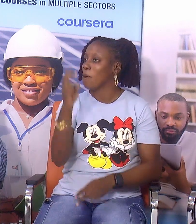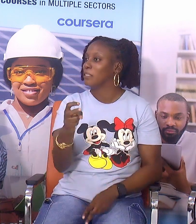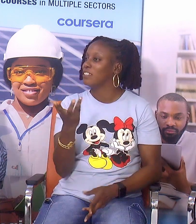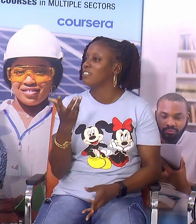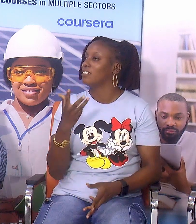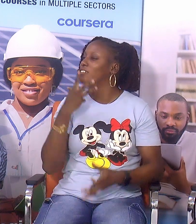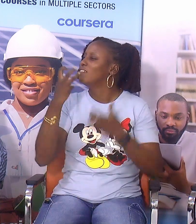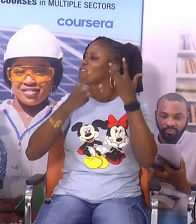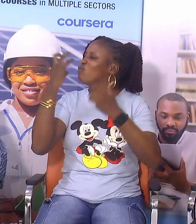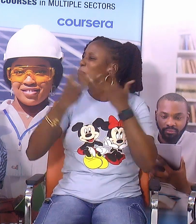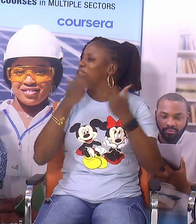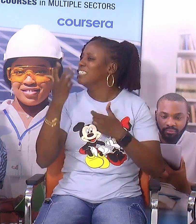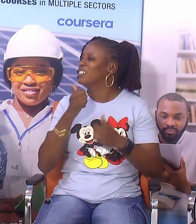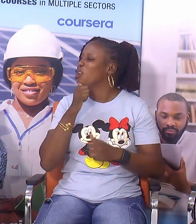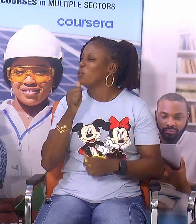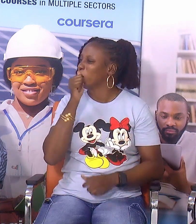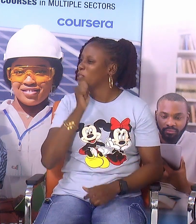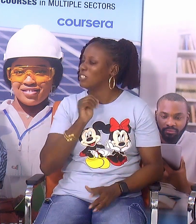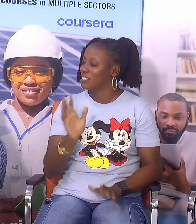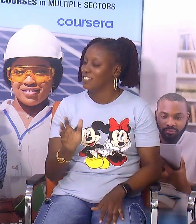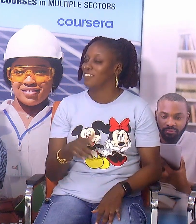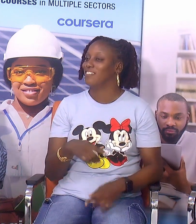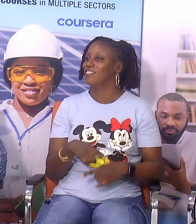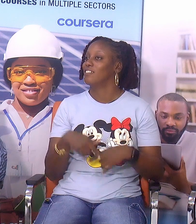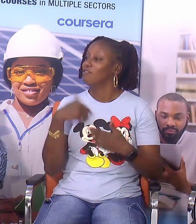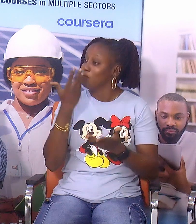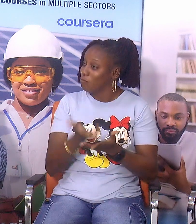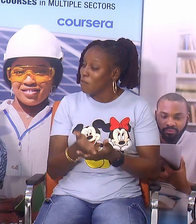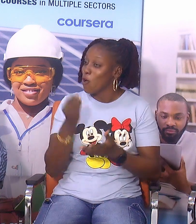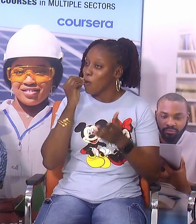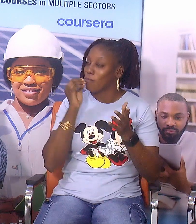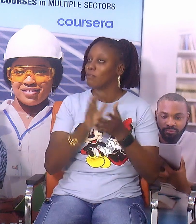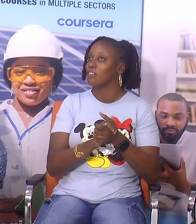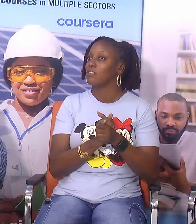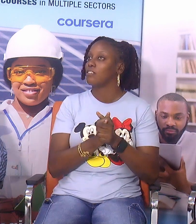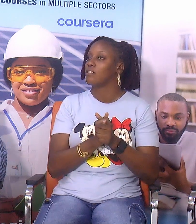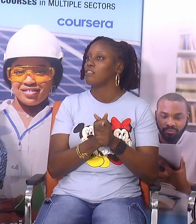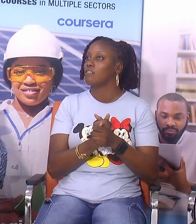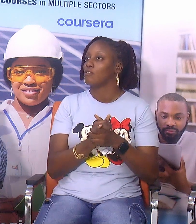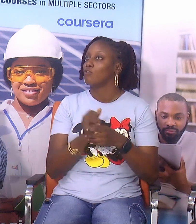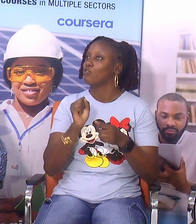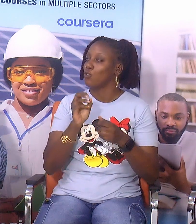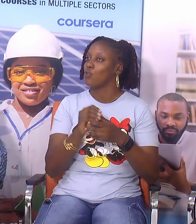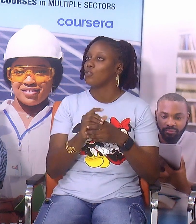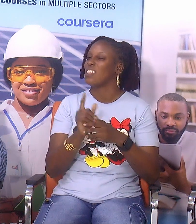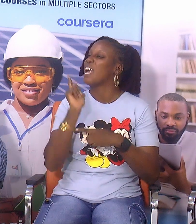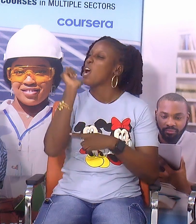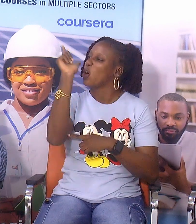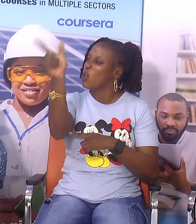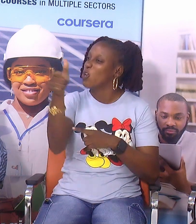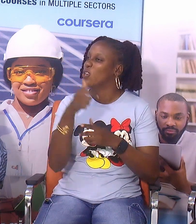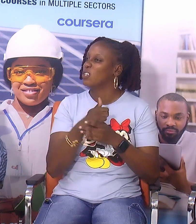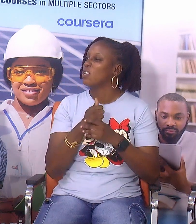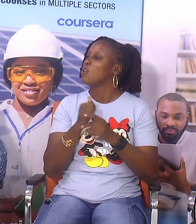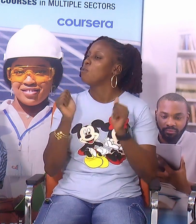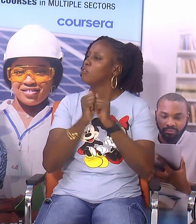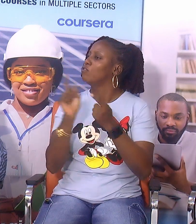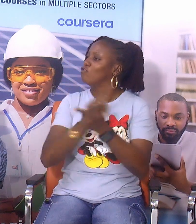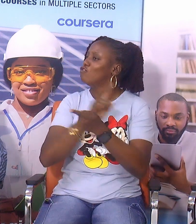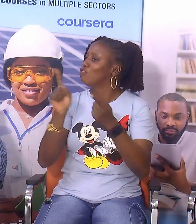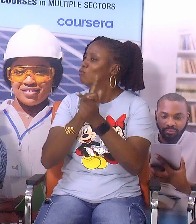And I was used to the speed of travel and the mode of transportation also.